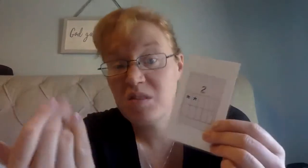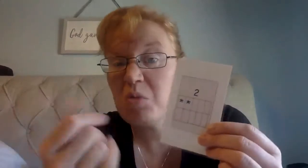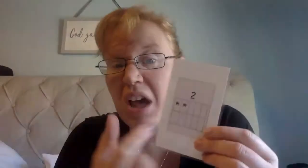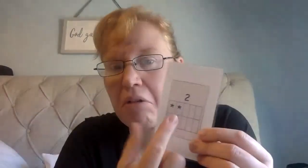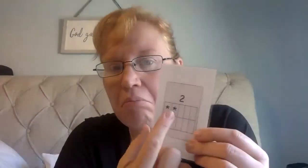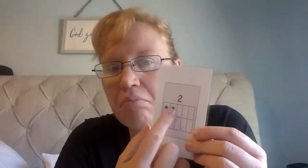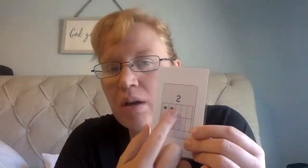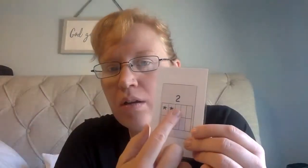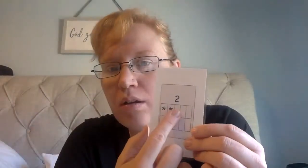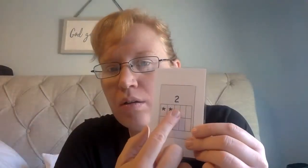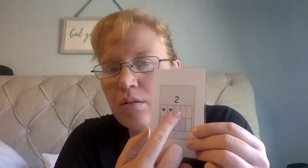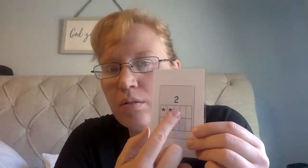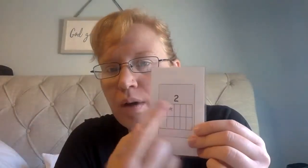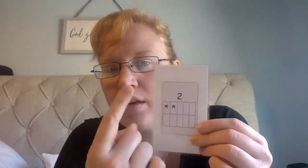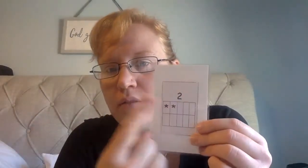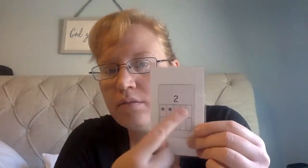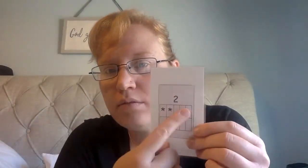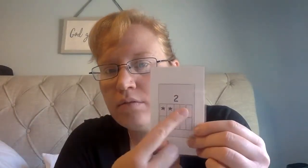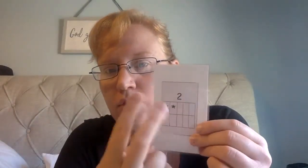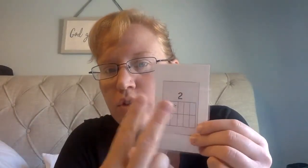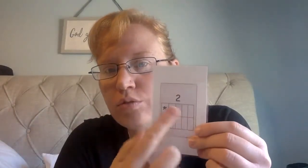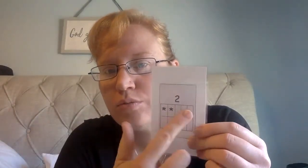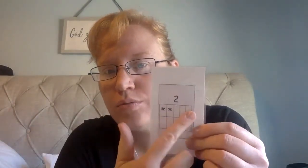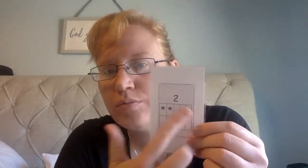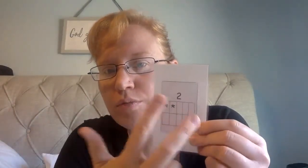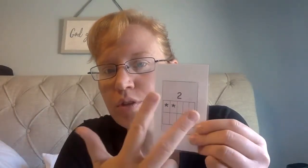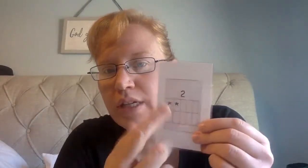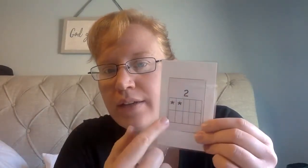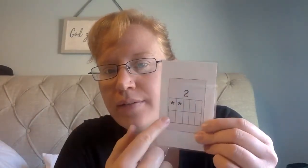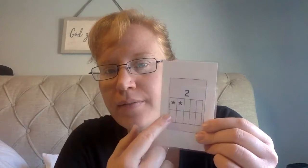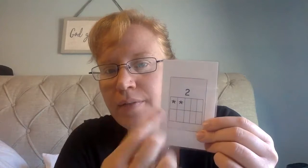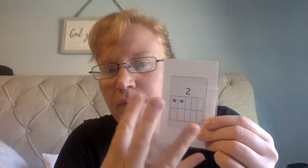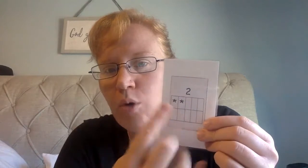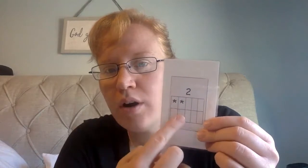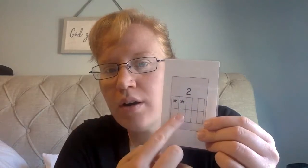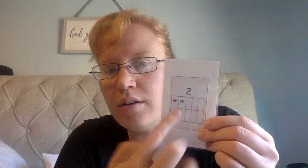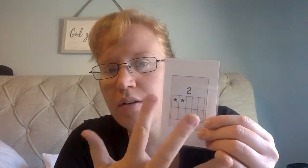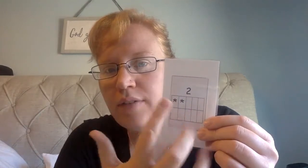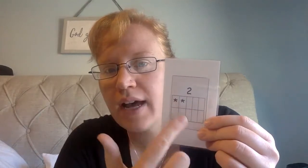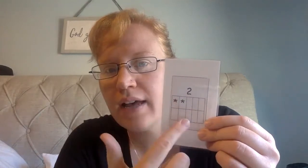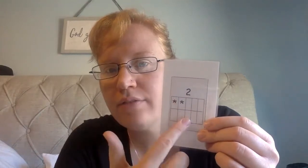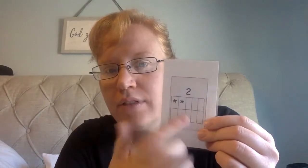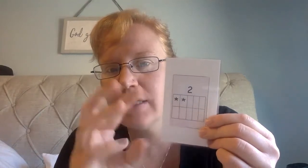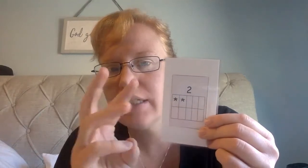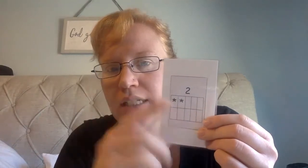We'll count them. 1, 2, 3, 4, 5,